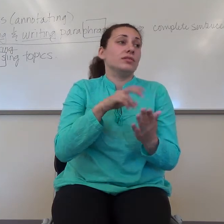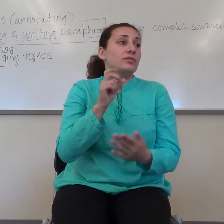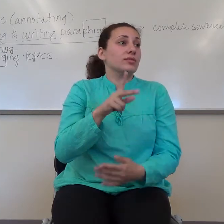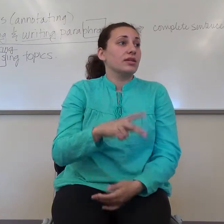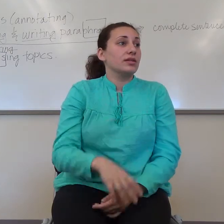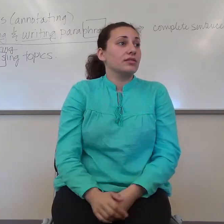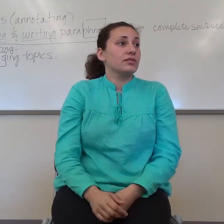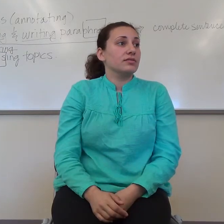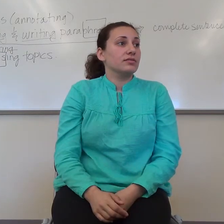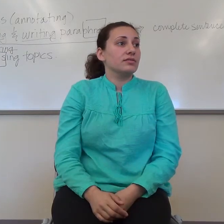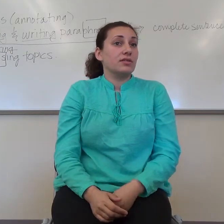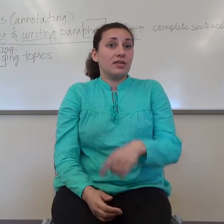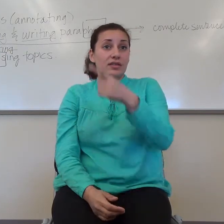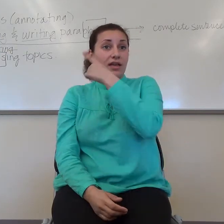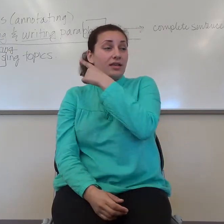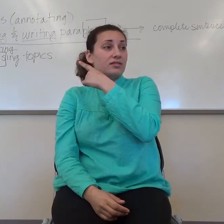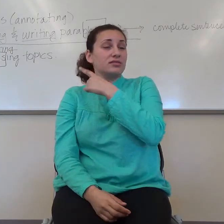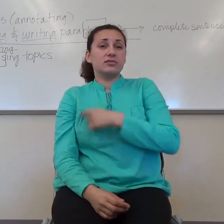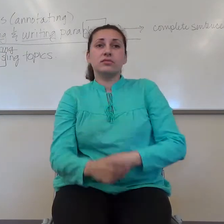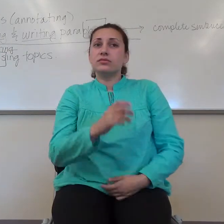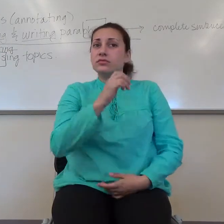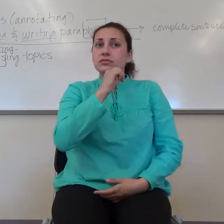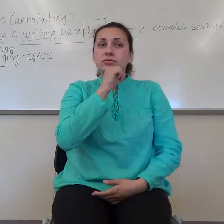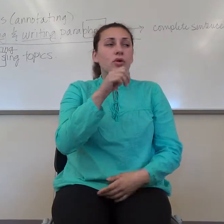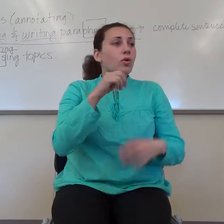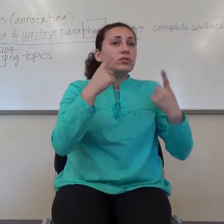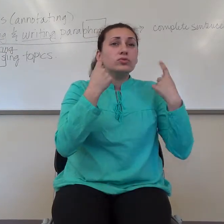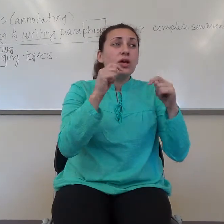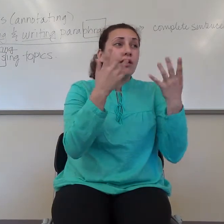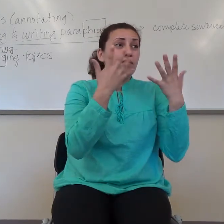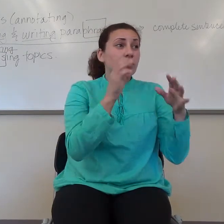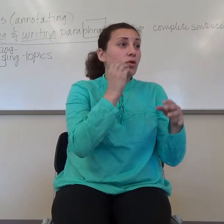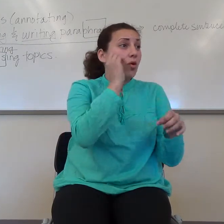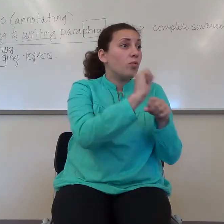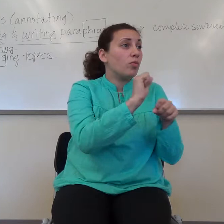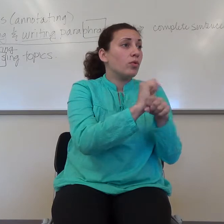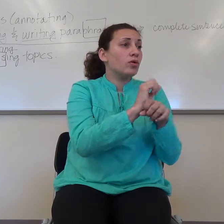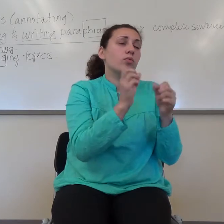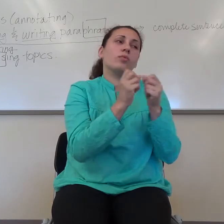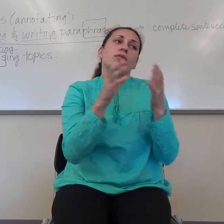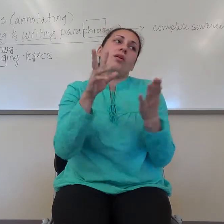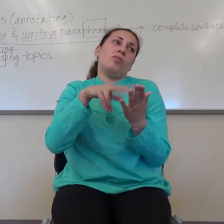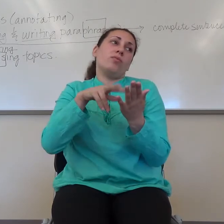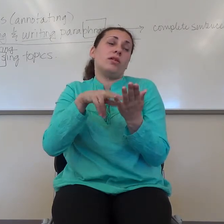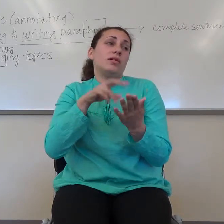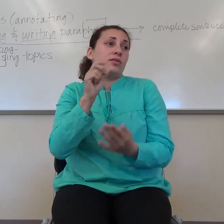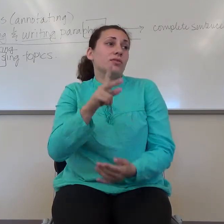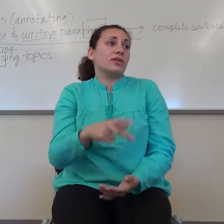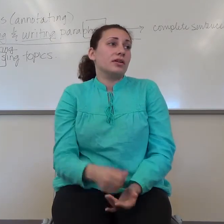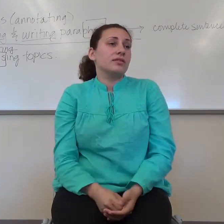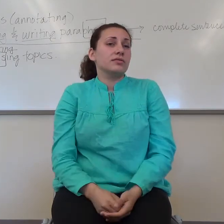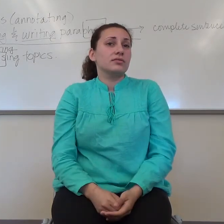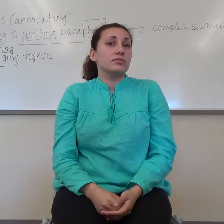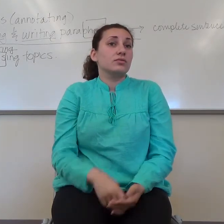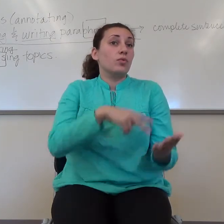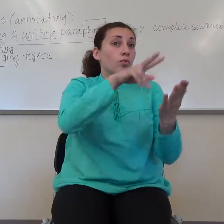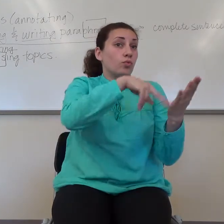okay? Do not attempt to do homework without reading the assigned pages, okay? Pretty much from here on